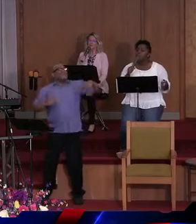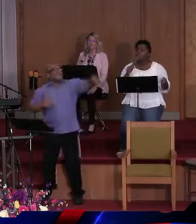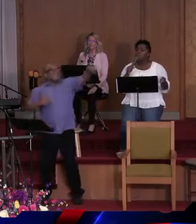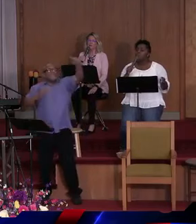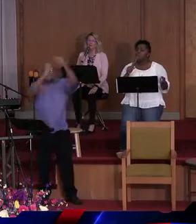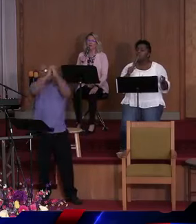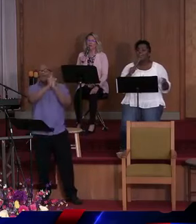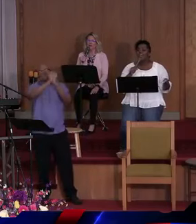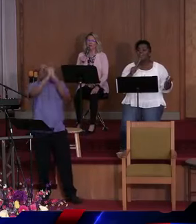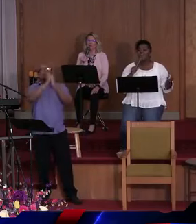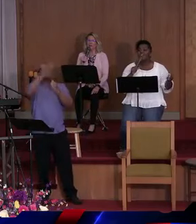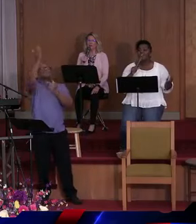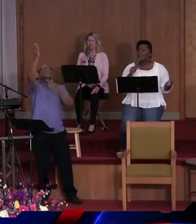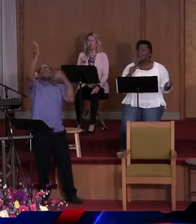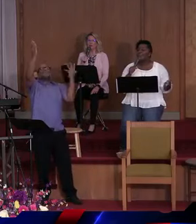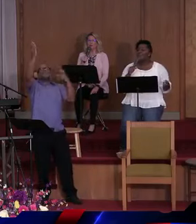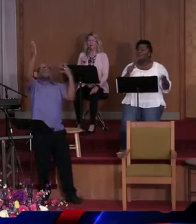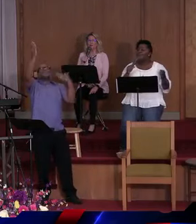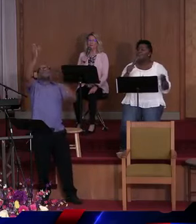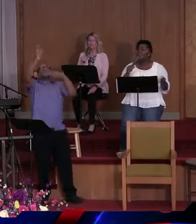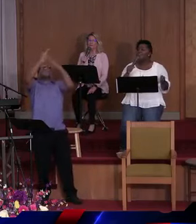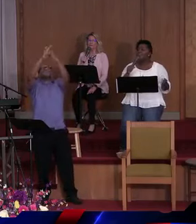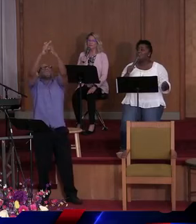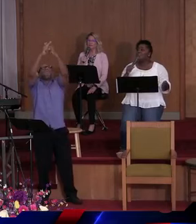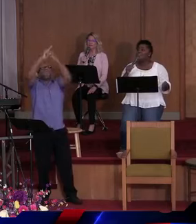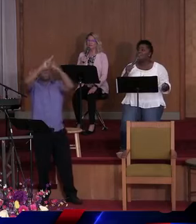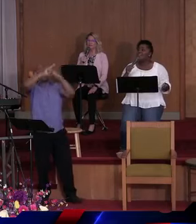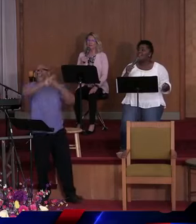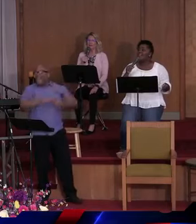worship you because you called us, called to be